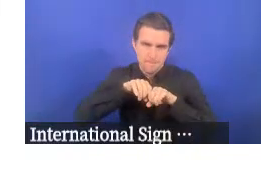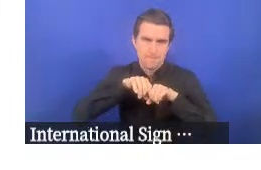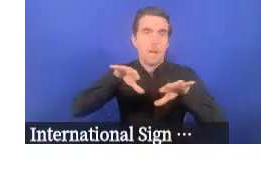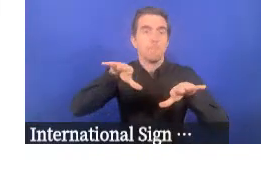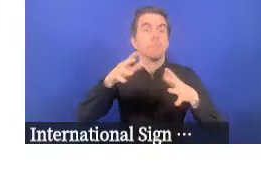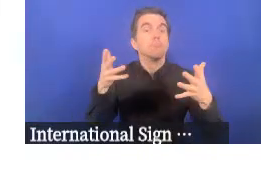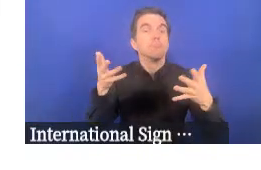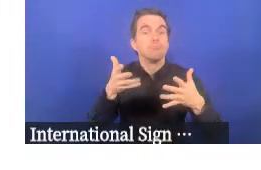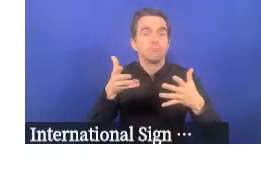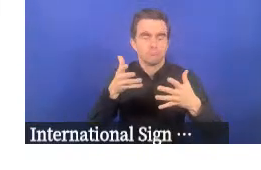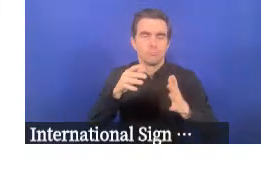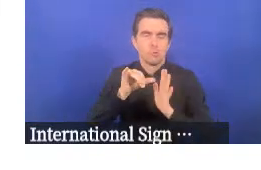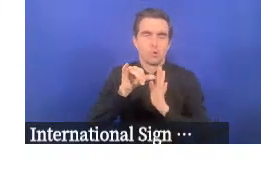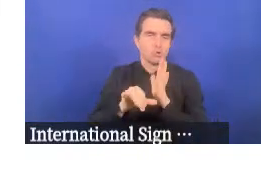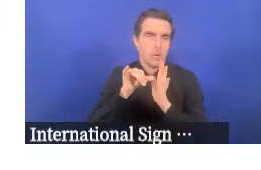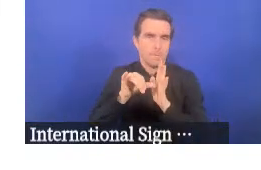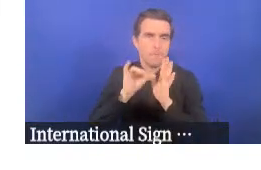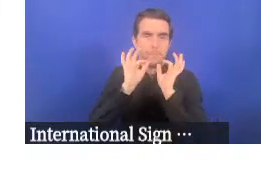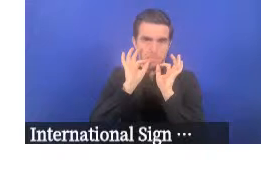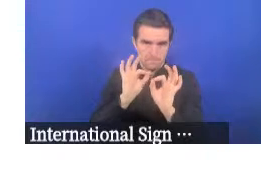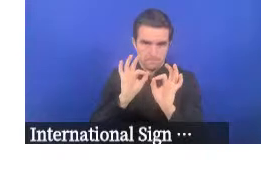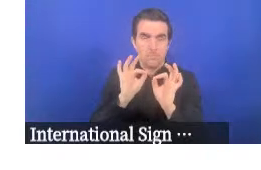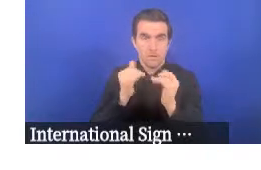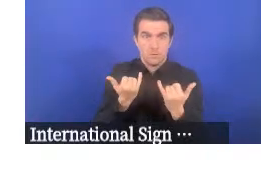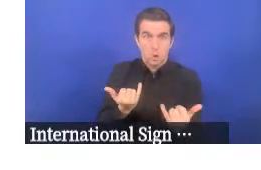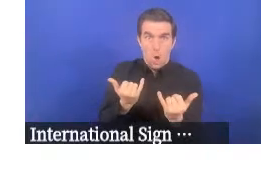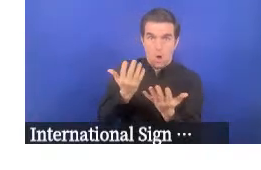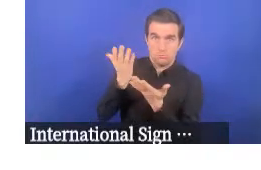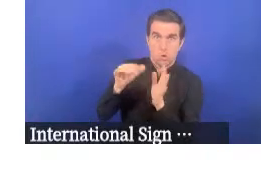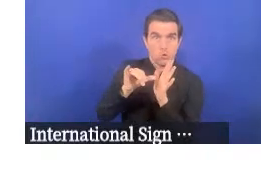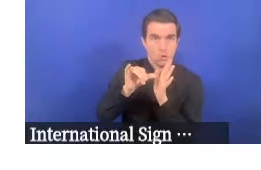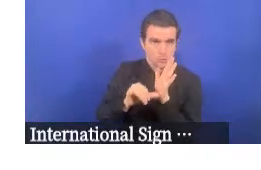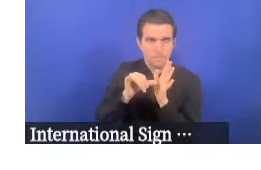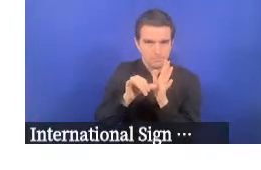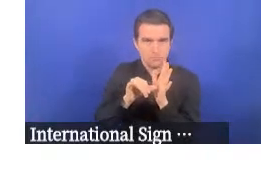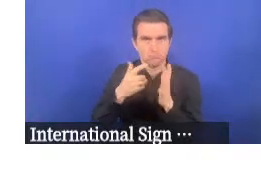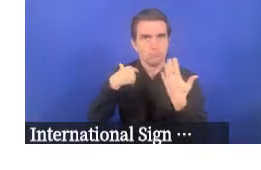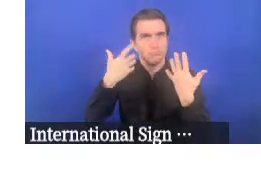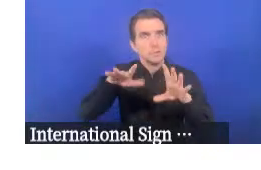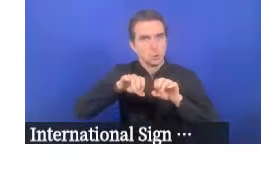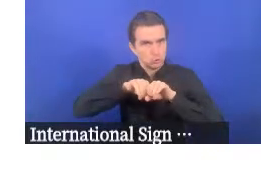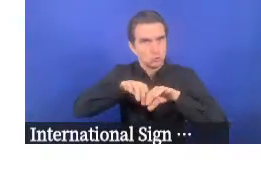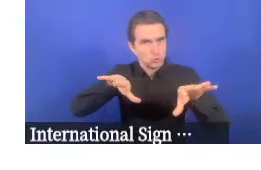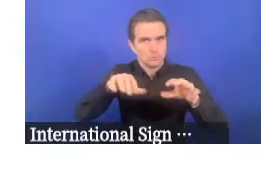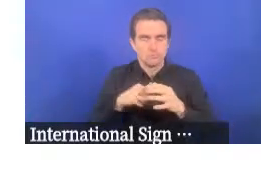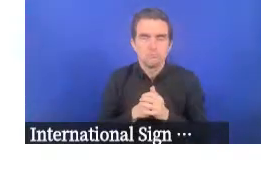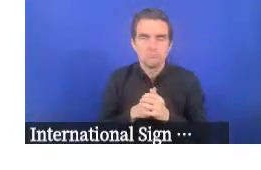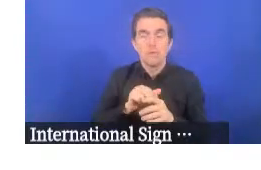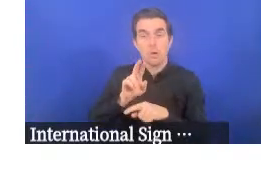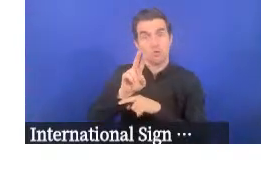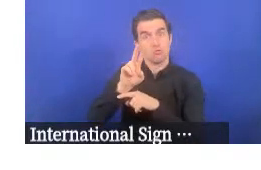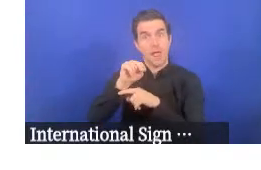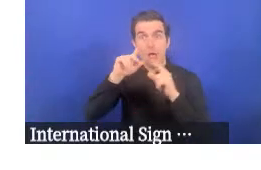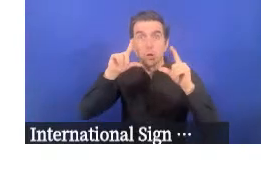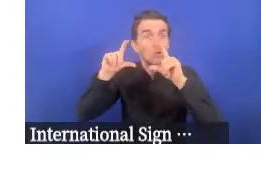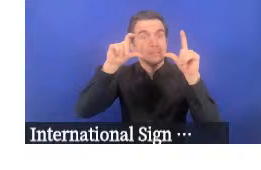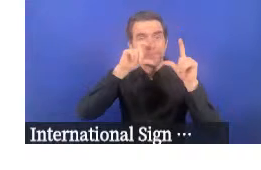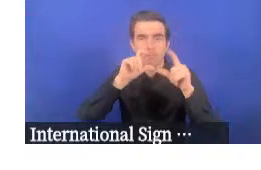social media. That will be in original language only in English with international sign language interpretation.